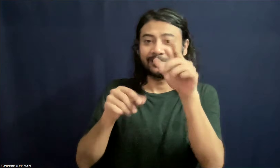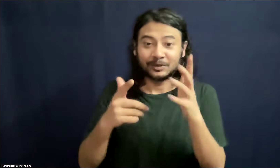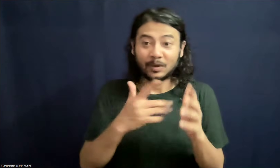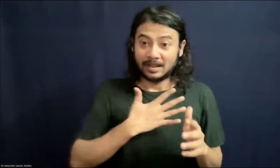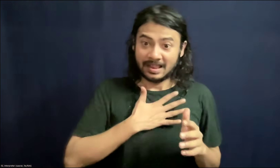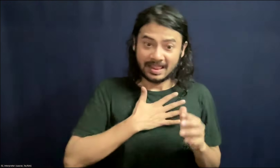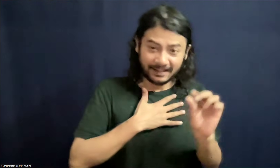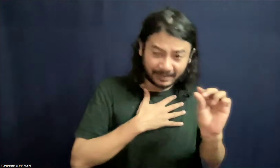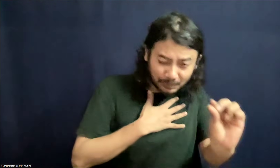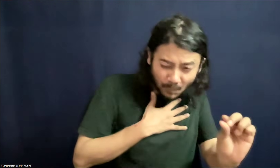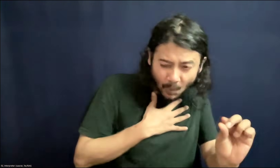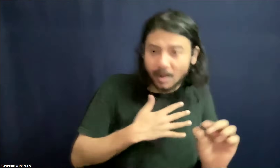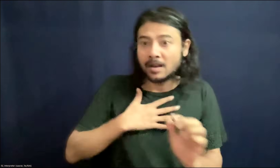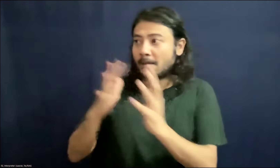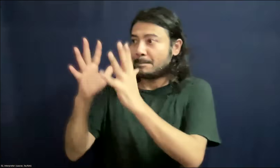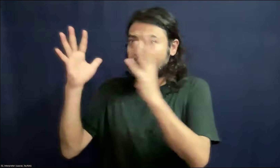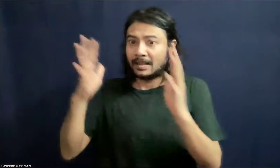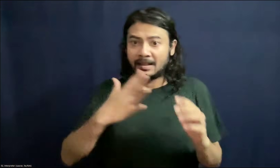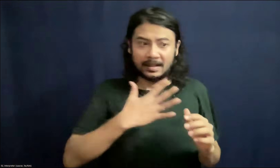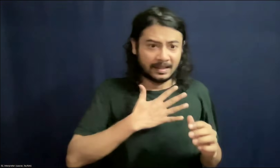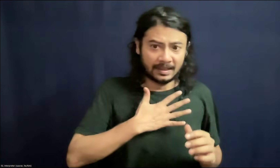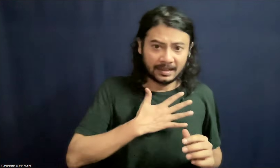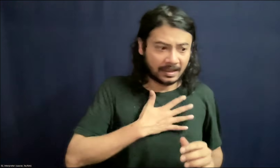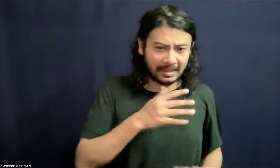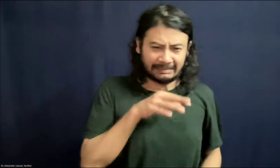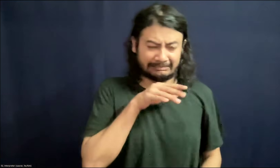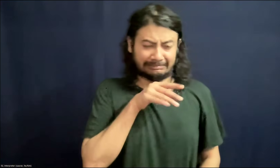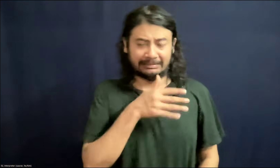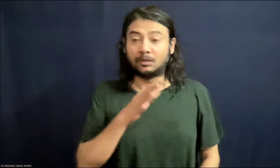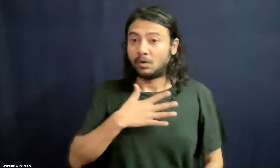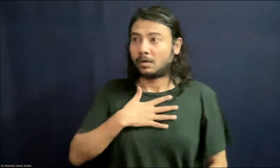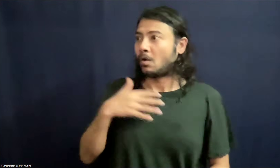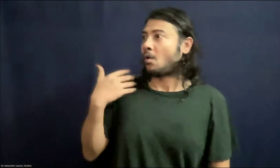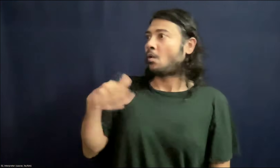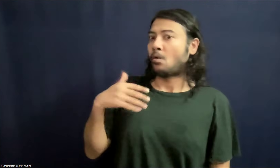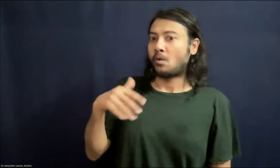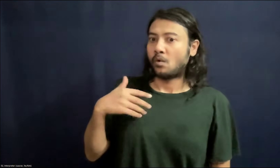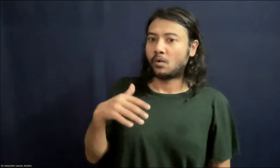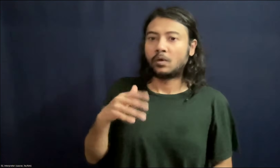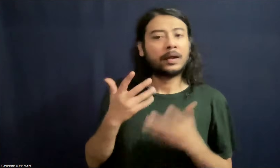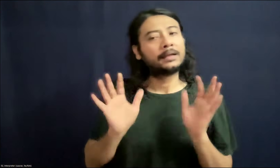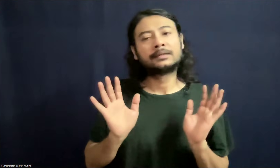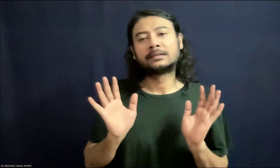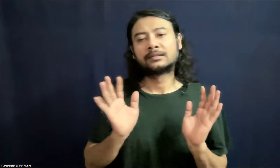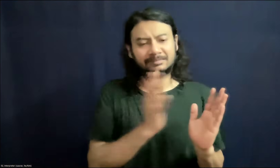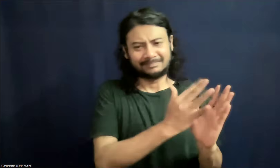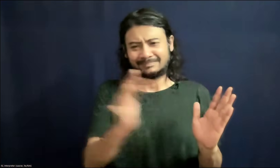being. Whether the living entity is a dog body or a cat body, snake